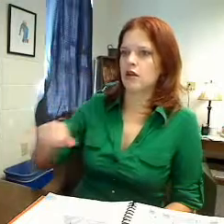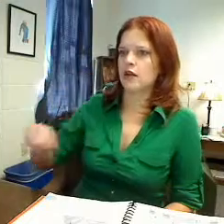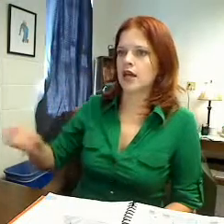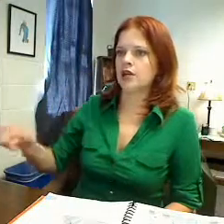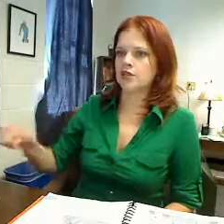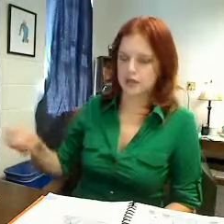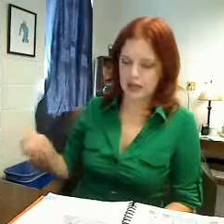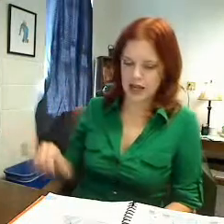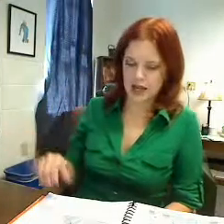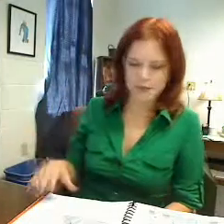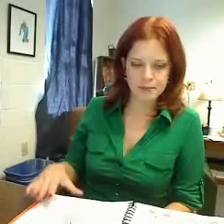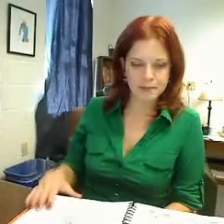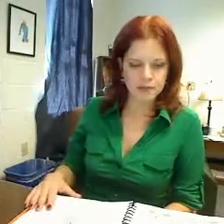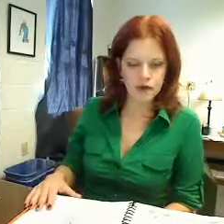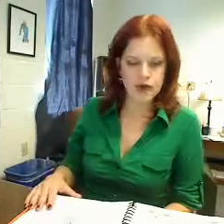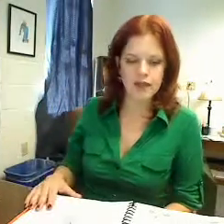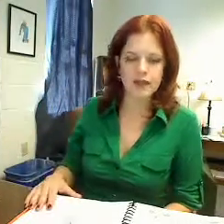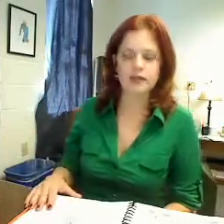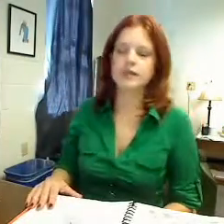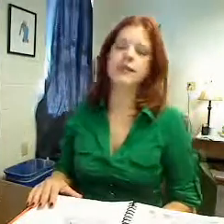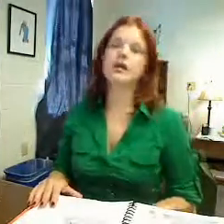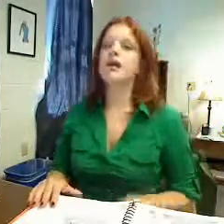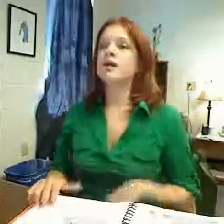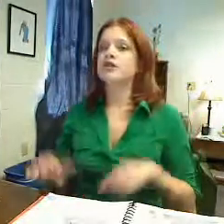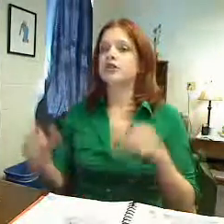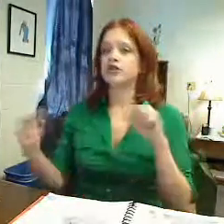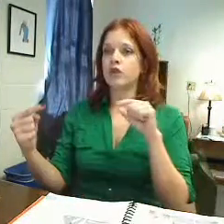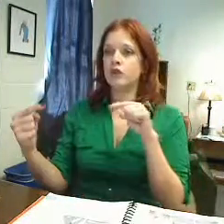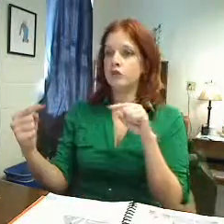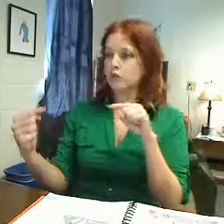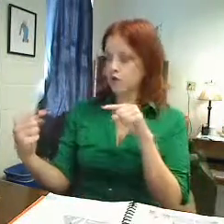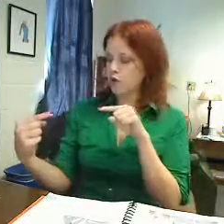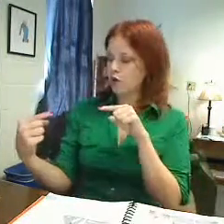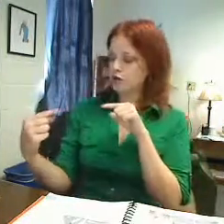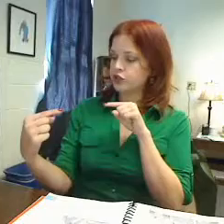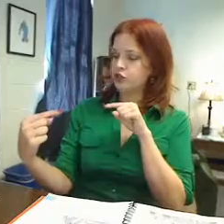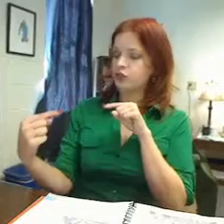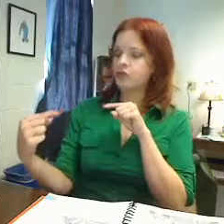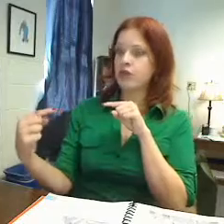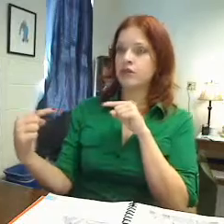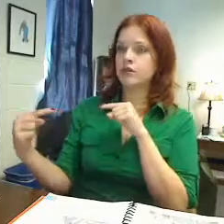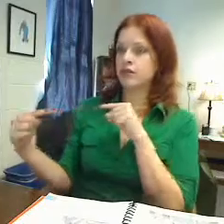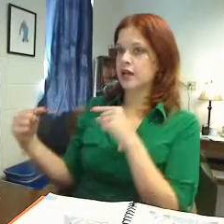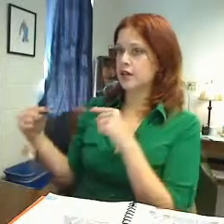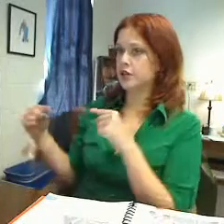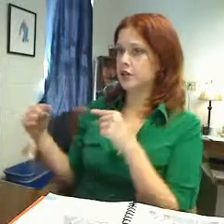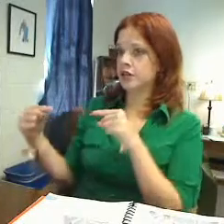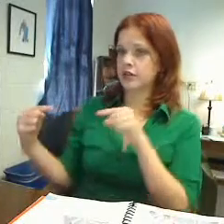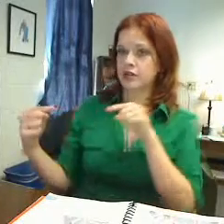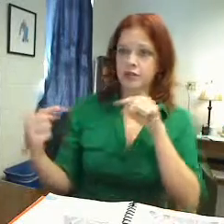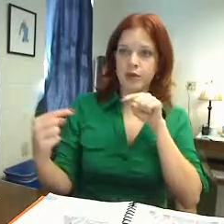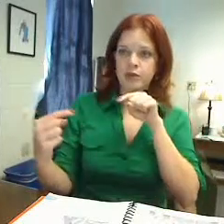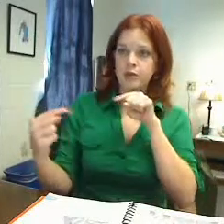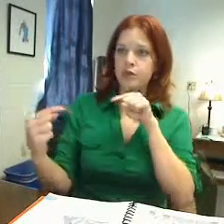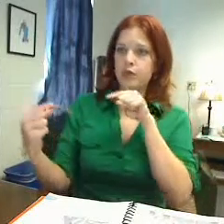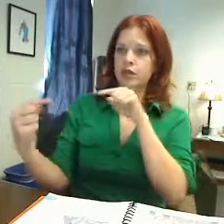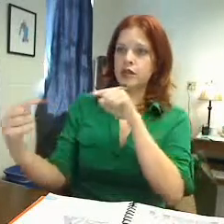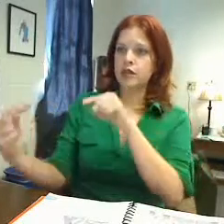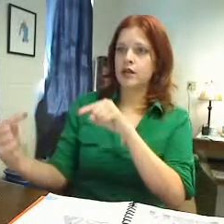along that. Any or anything. To struggle, point your two fingers at each other. They should be evenly pointed,